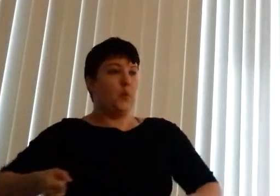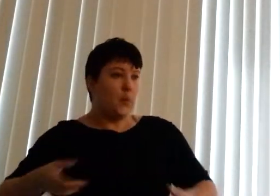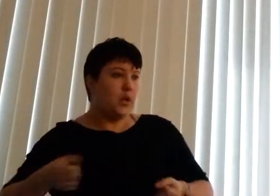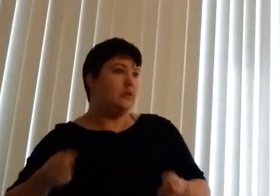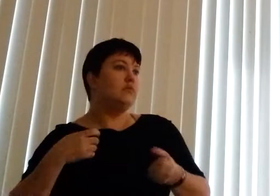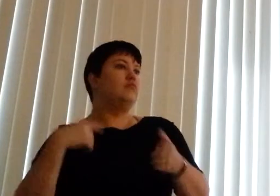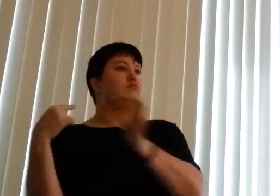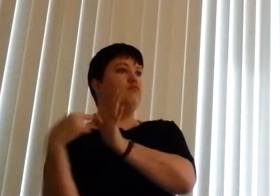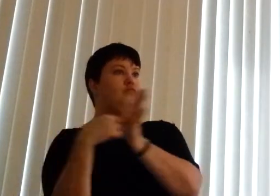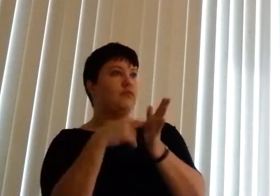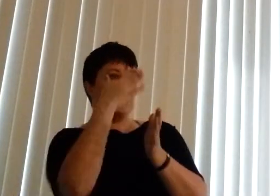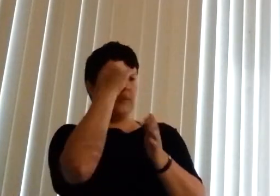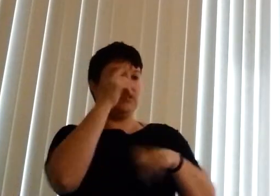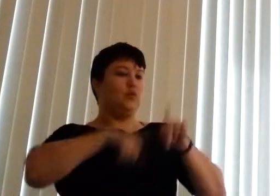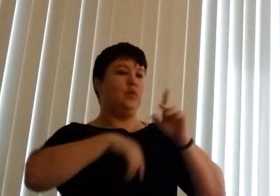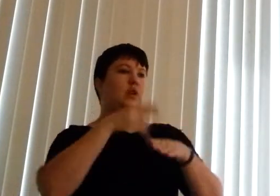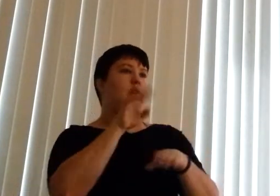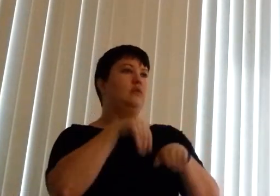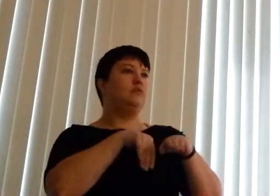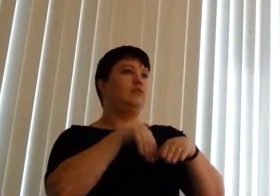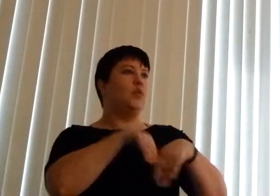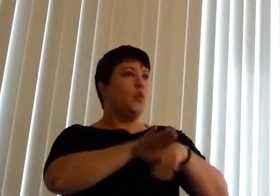entrance.